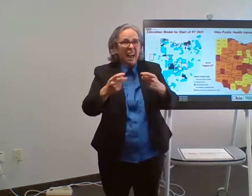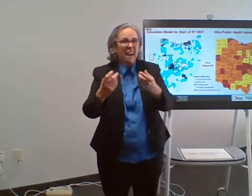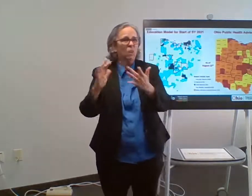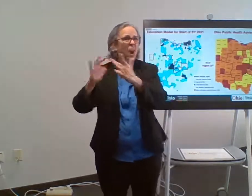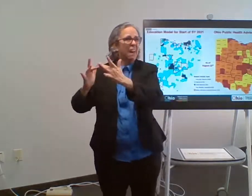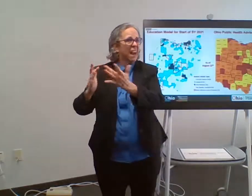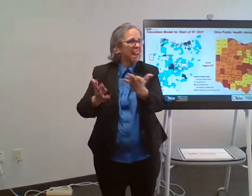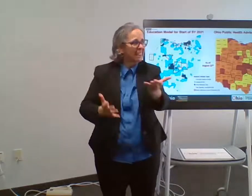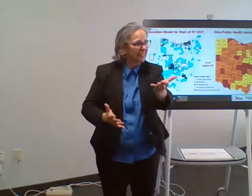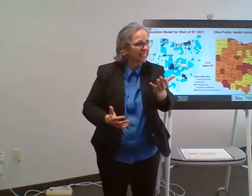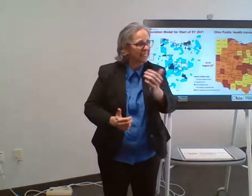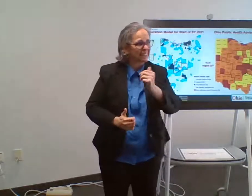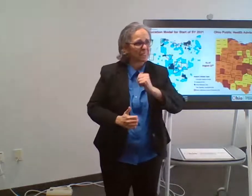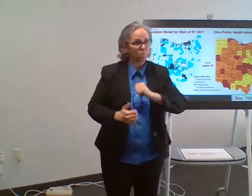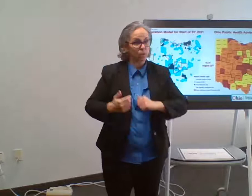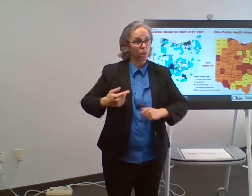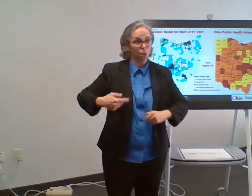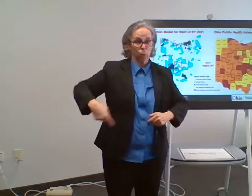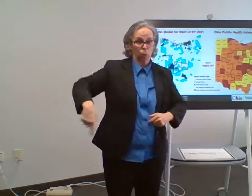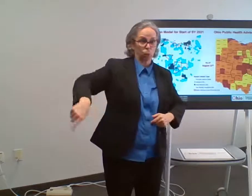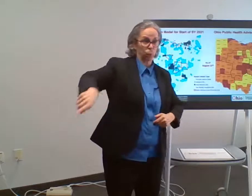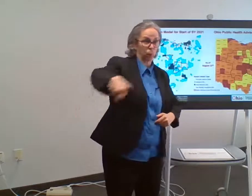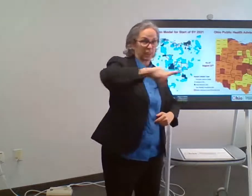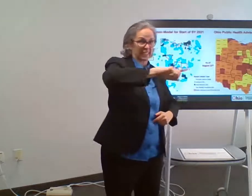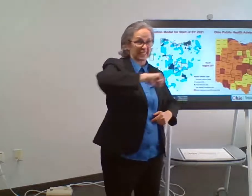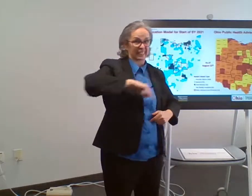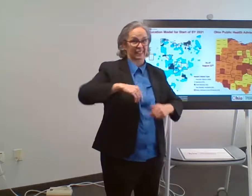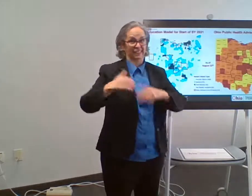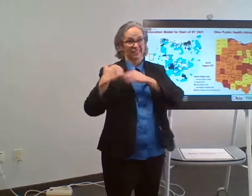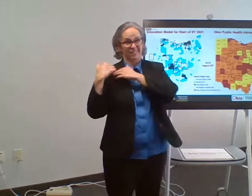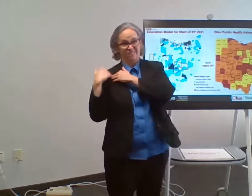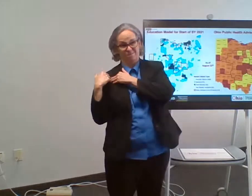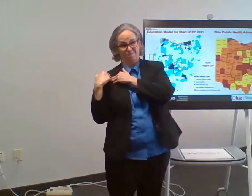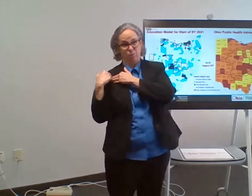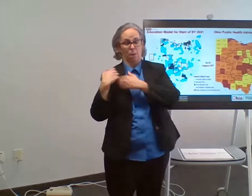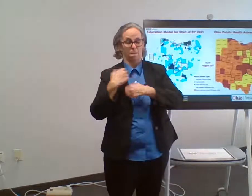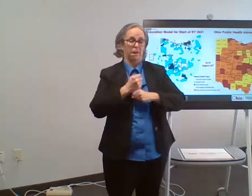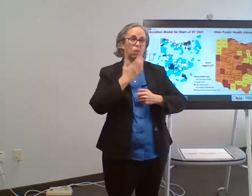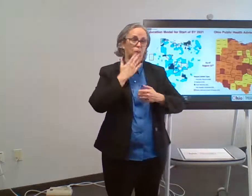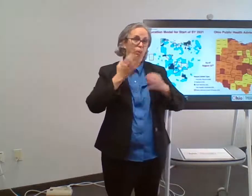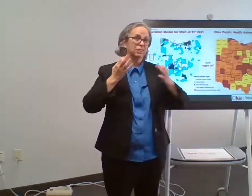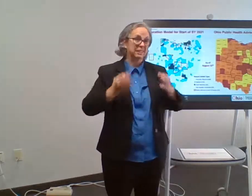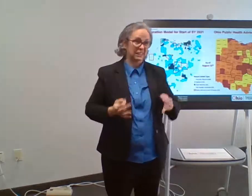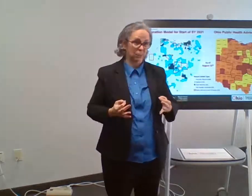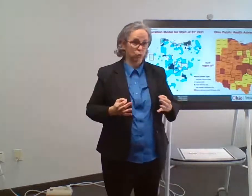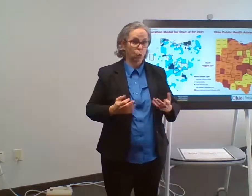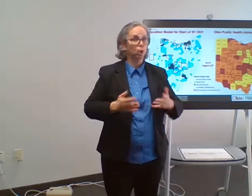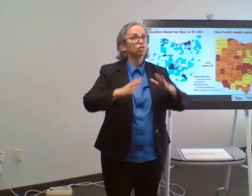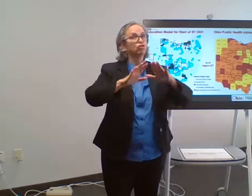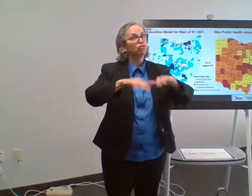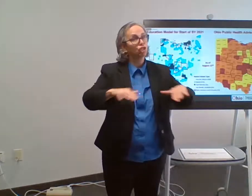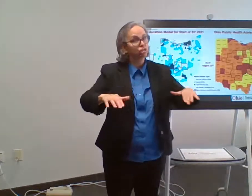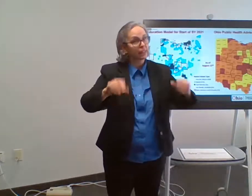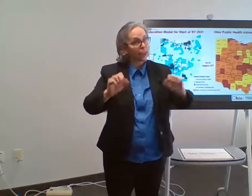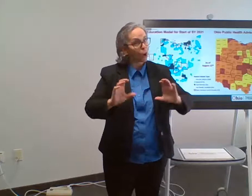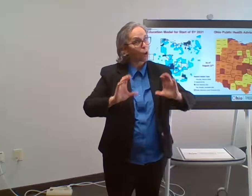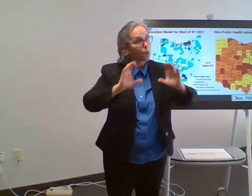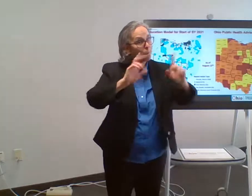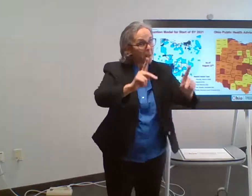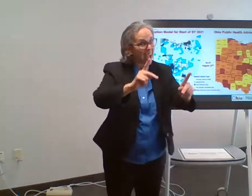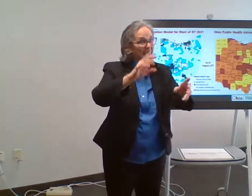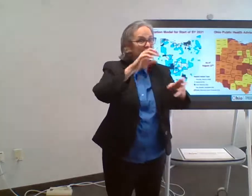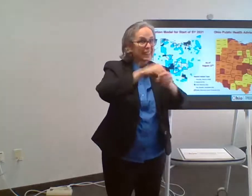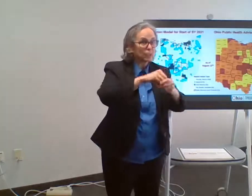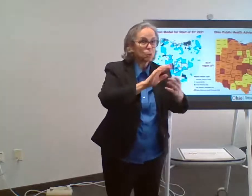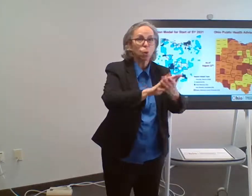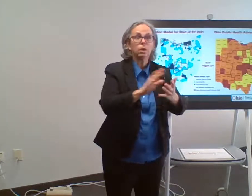so our kids can go to school, our grandkids can go to school, they can play sports, and they can do all the other things that we want them